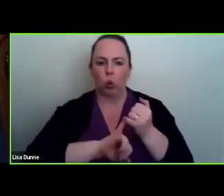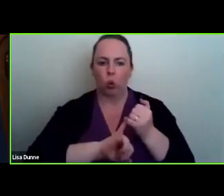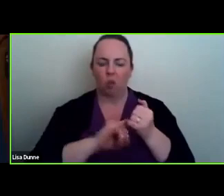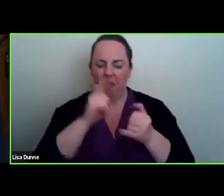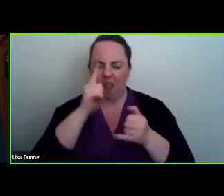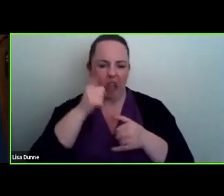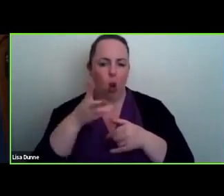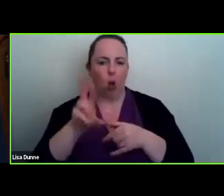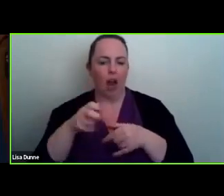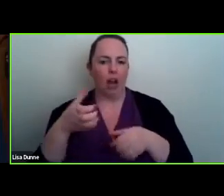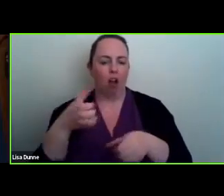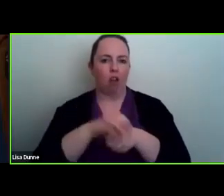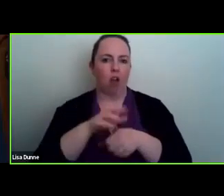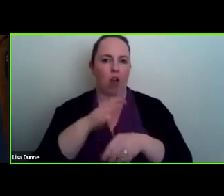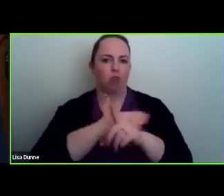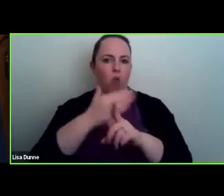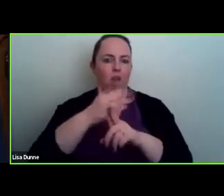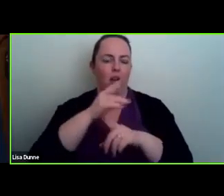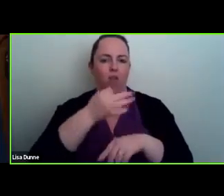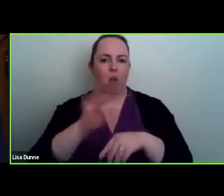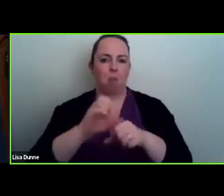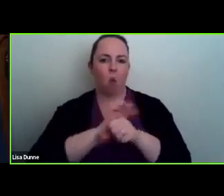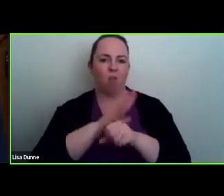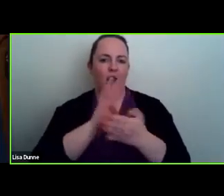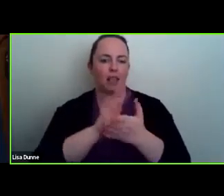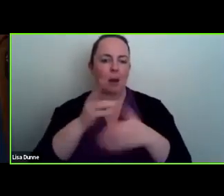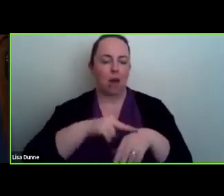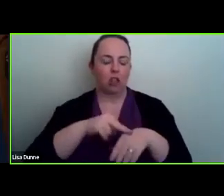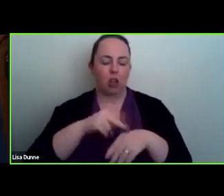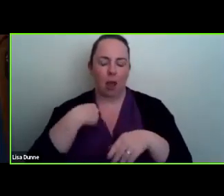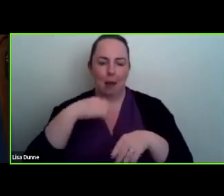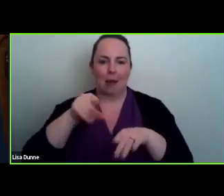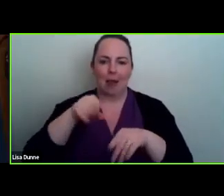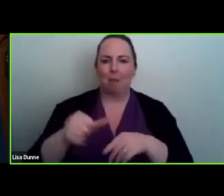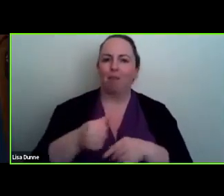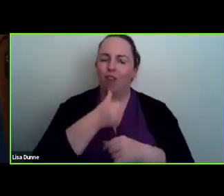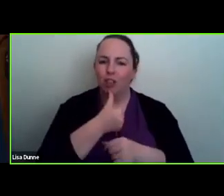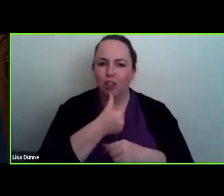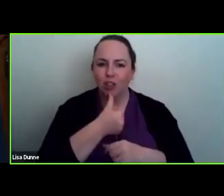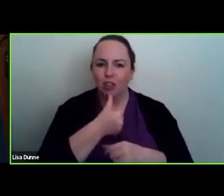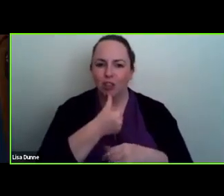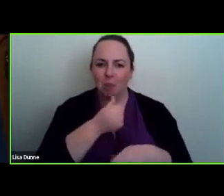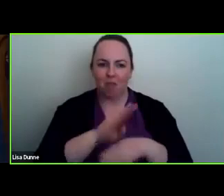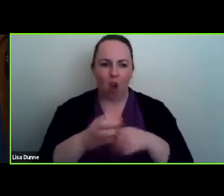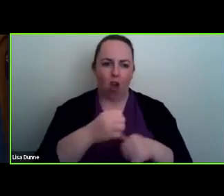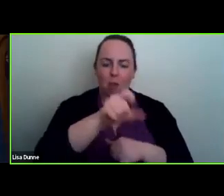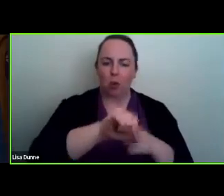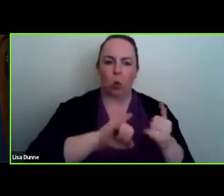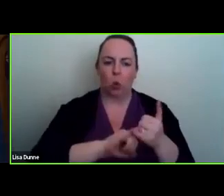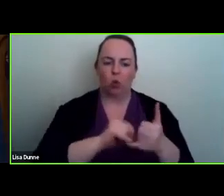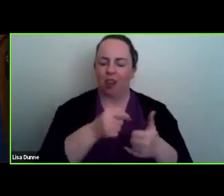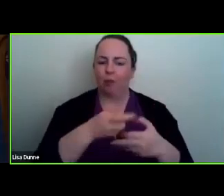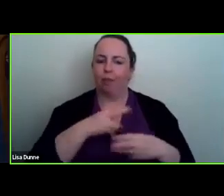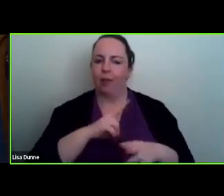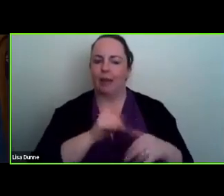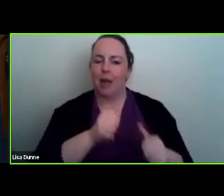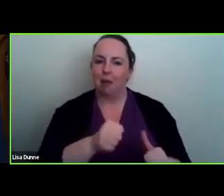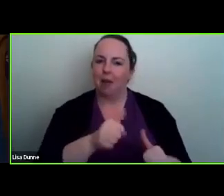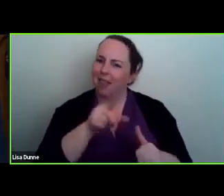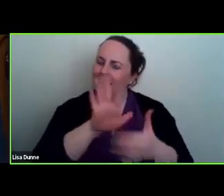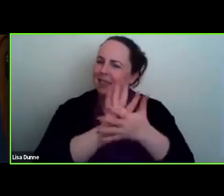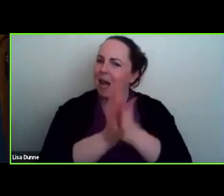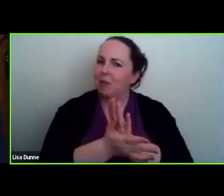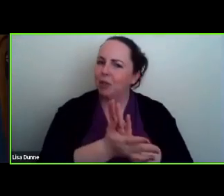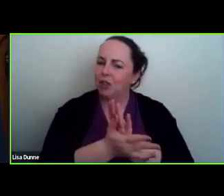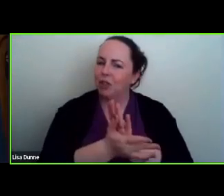COVID-19. That framing of disability and prioritisation of able-bodiedness is damaging, not just within the epicentre of the virus,